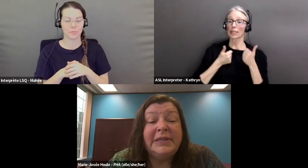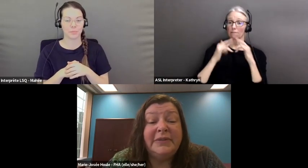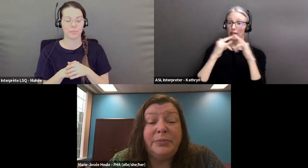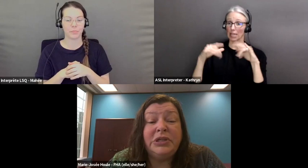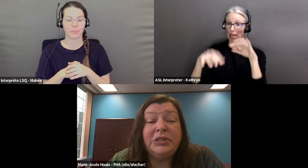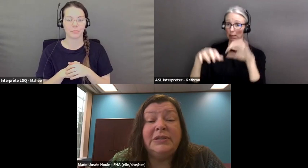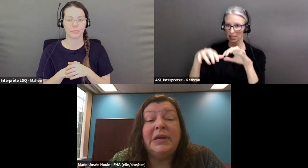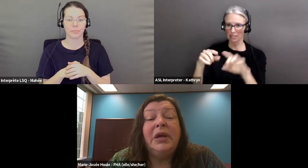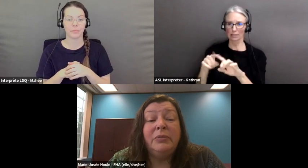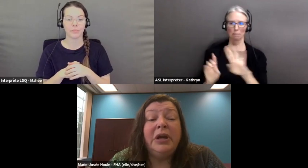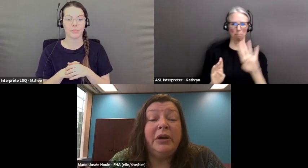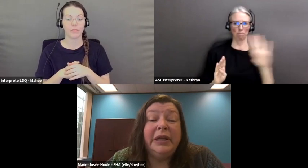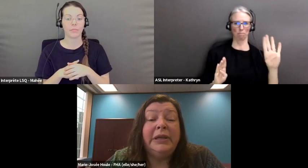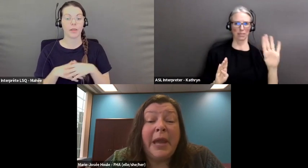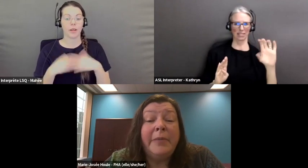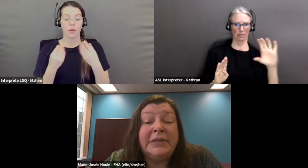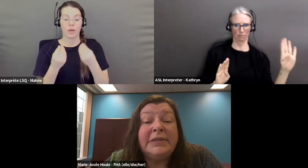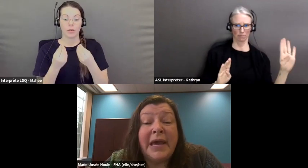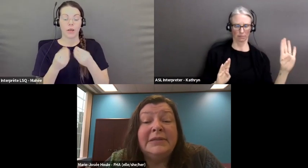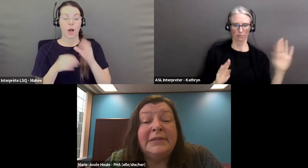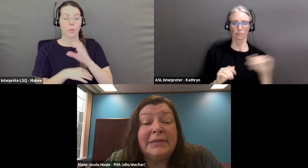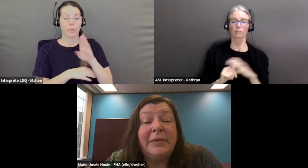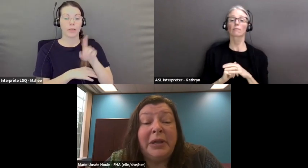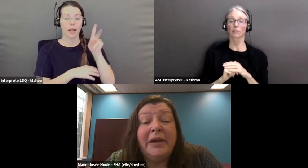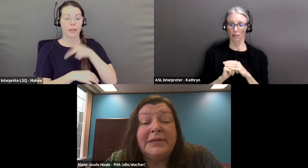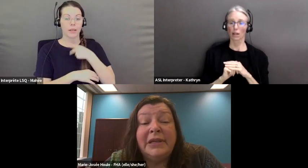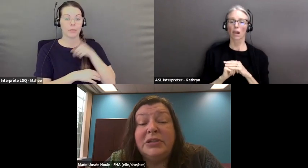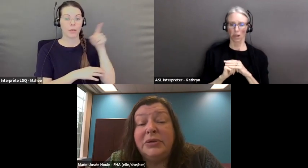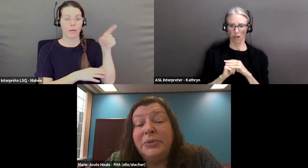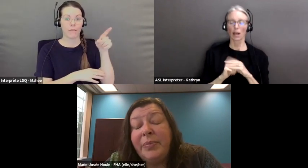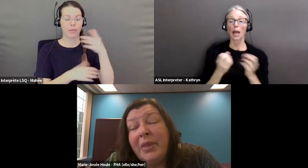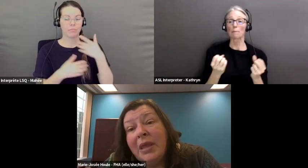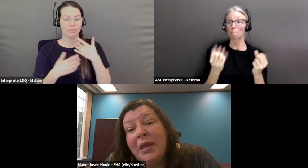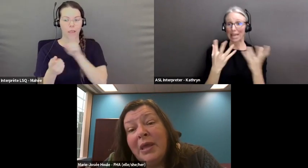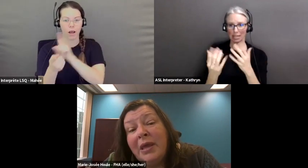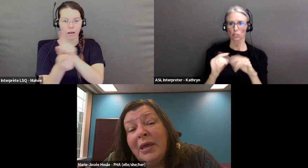to receive submissions regarding encampments as a systemic housing issue.